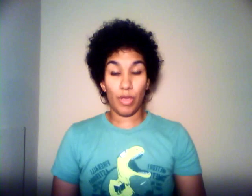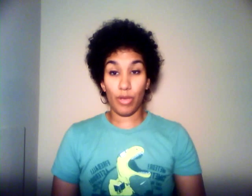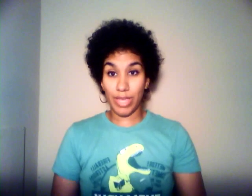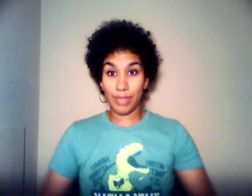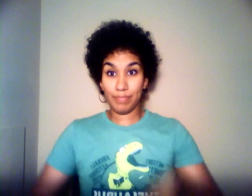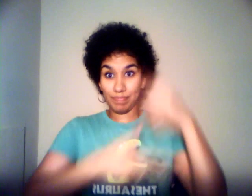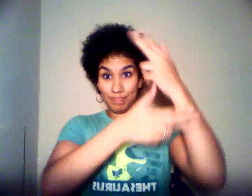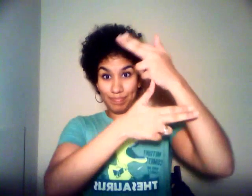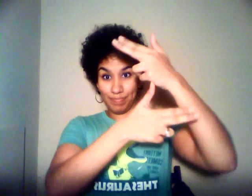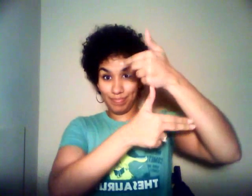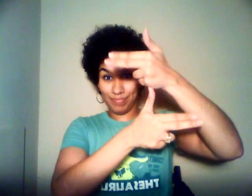hurricane,